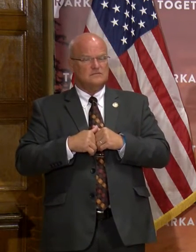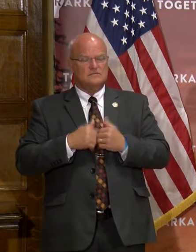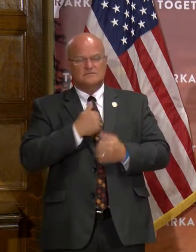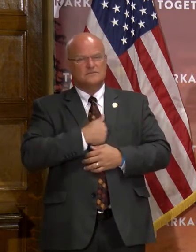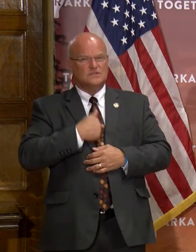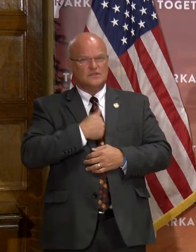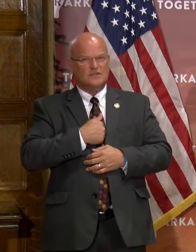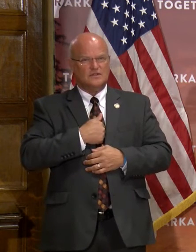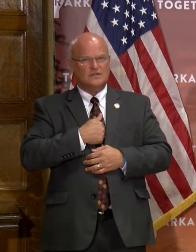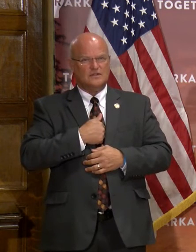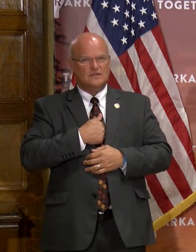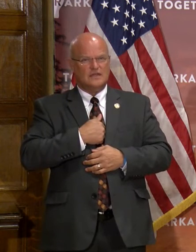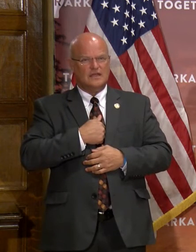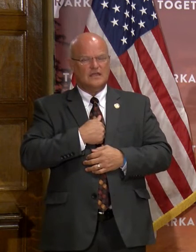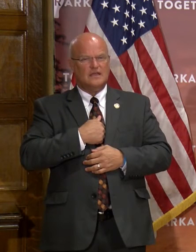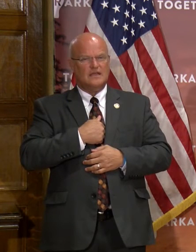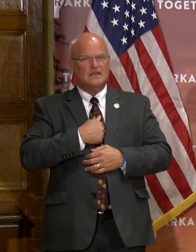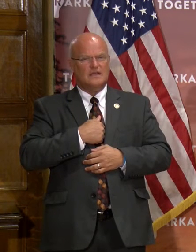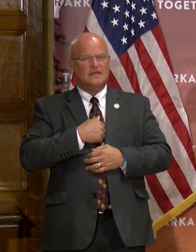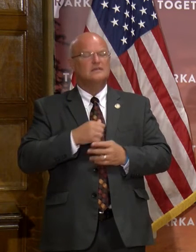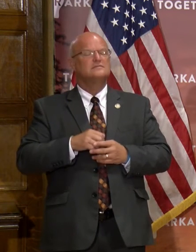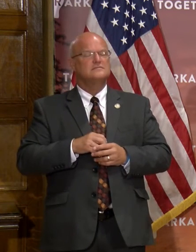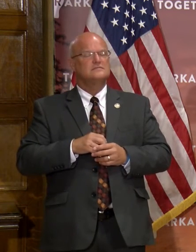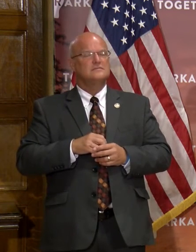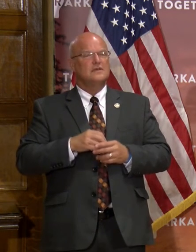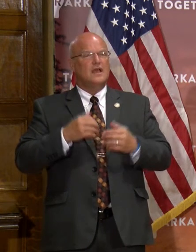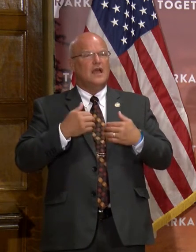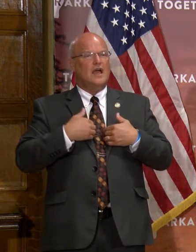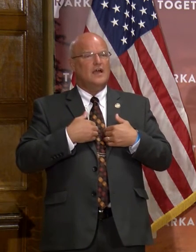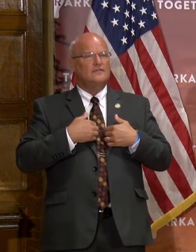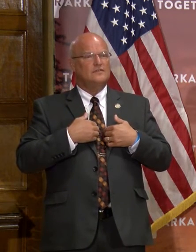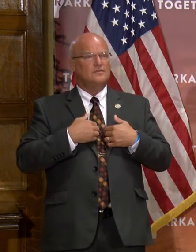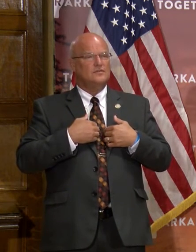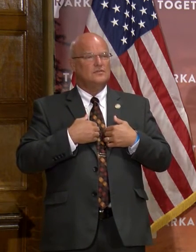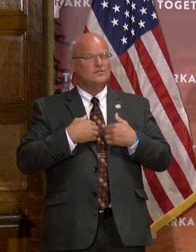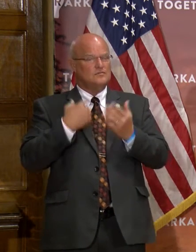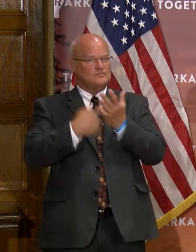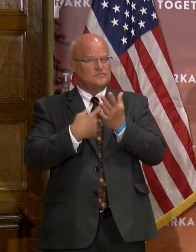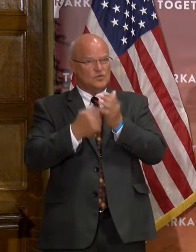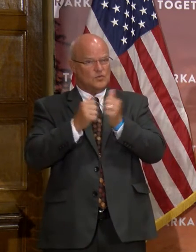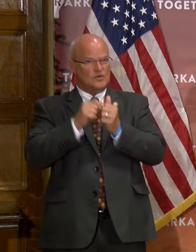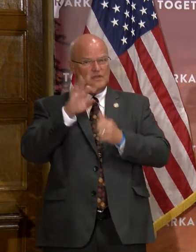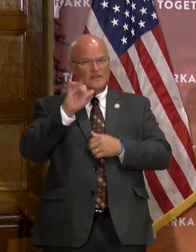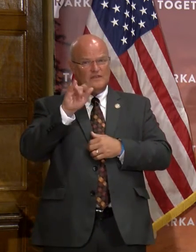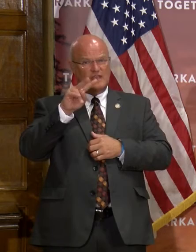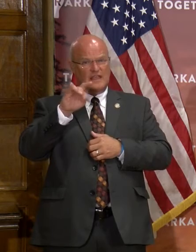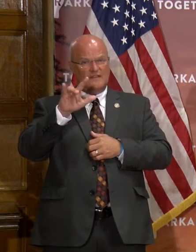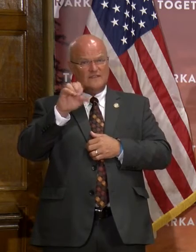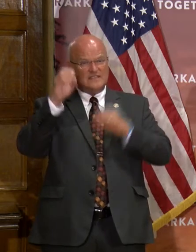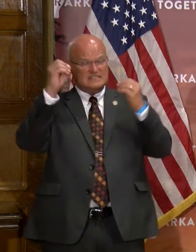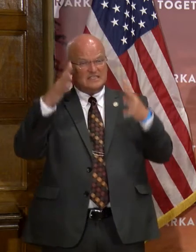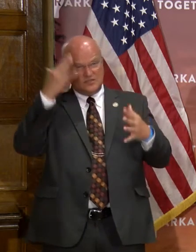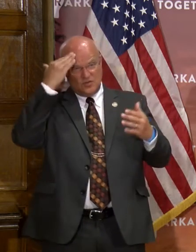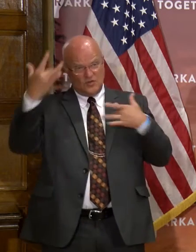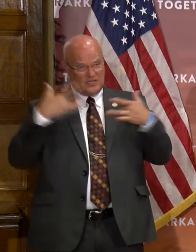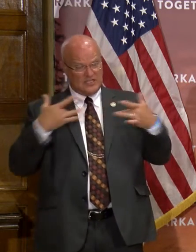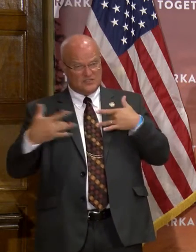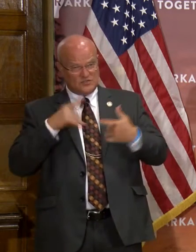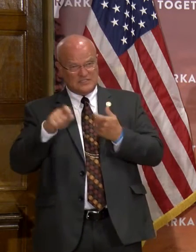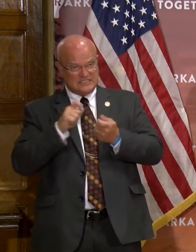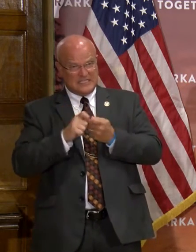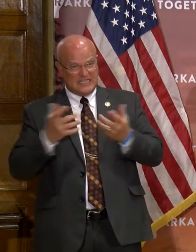Sorry, I keep getting muted here. Have you been meeting with these Fayetteville teachers? Do you know what their concerns are